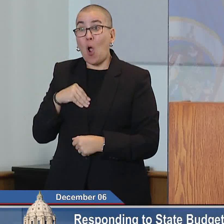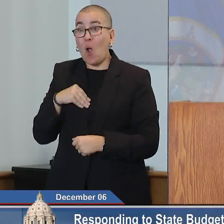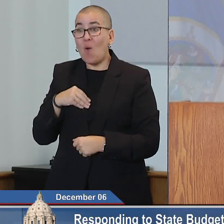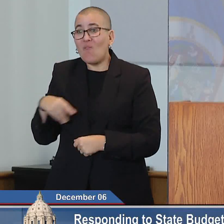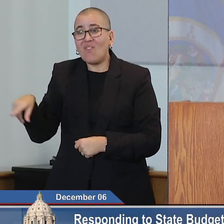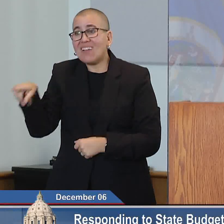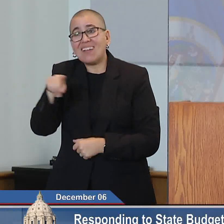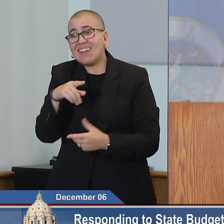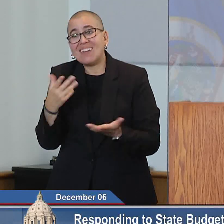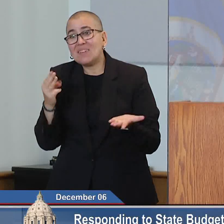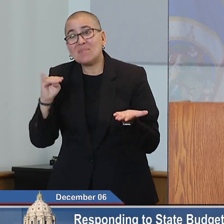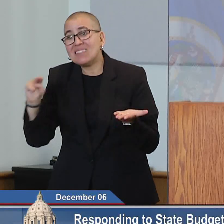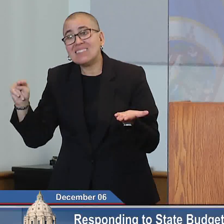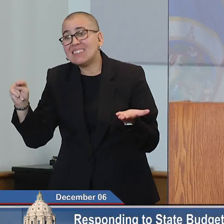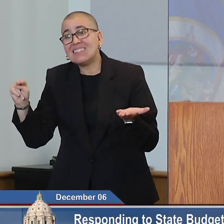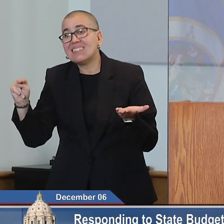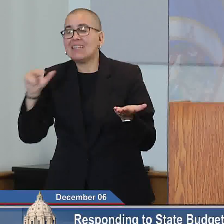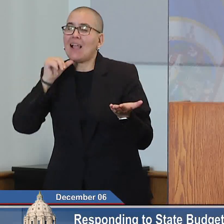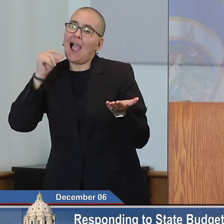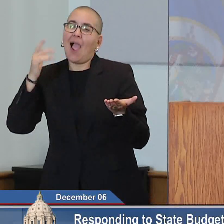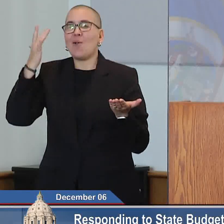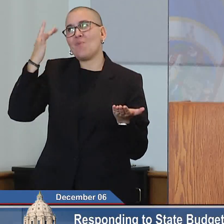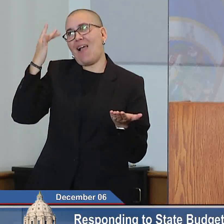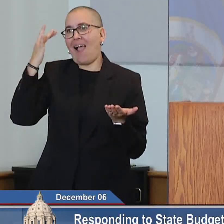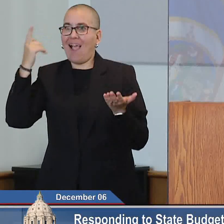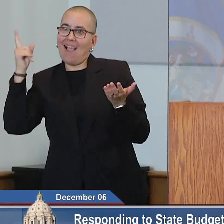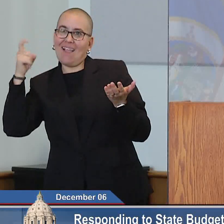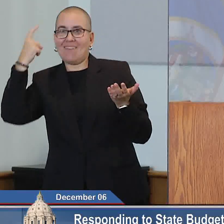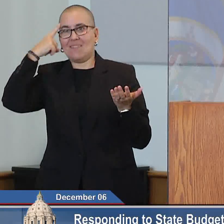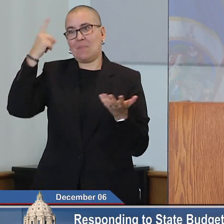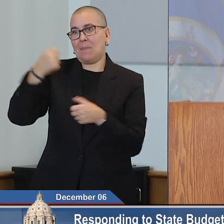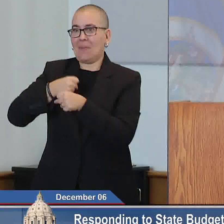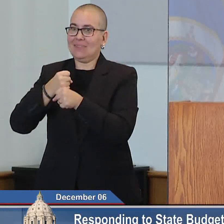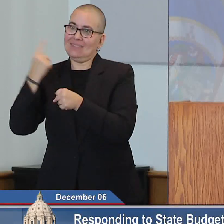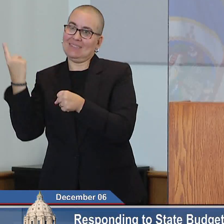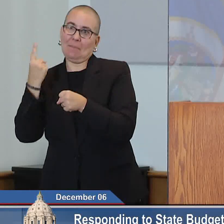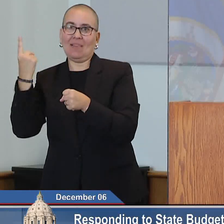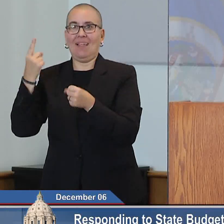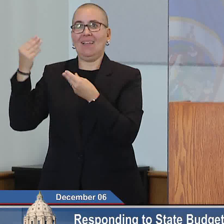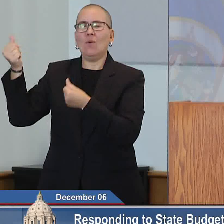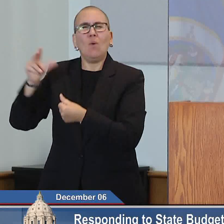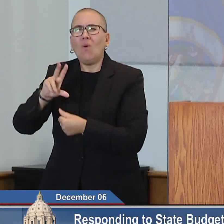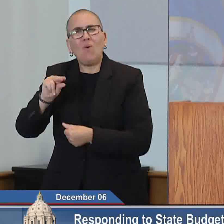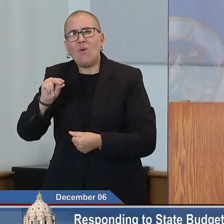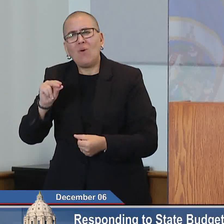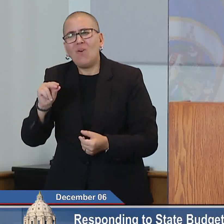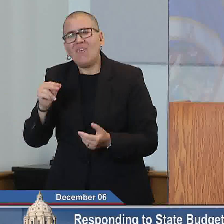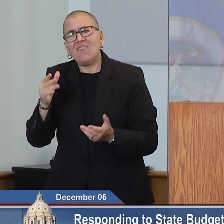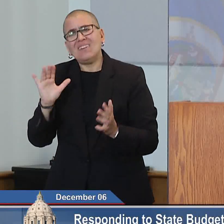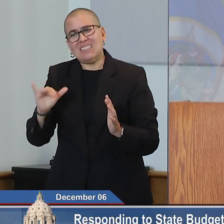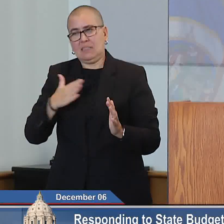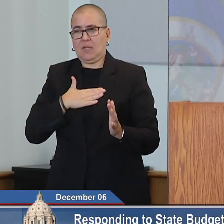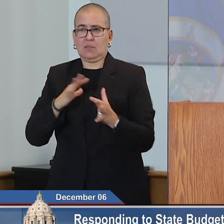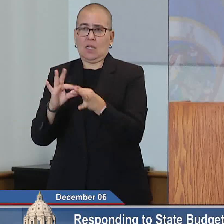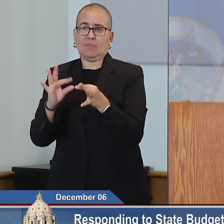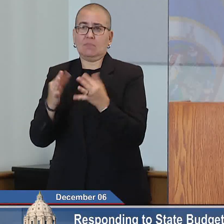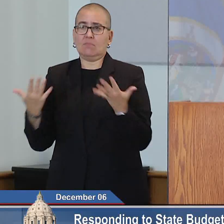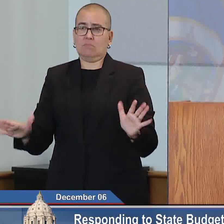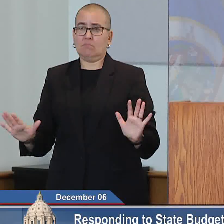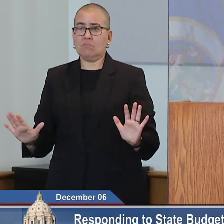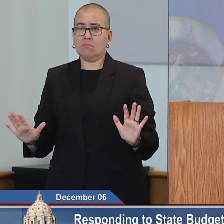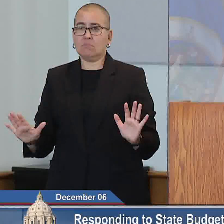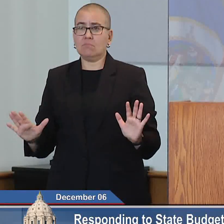government to create new or governmental spending. Those are the comments that I have, and I'm happy to take a couple of questions.